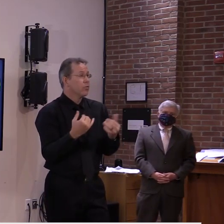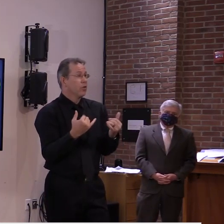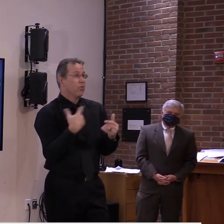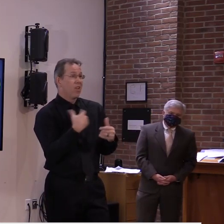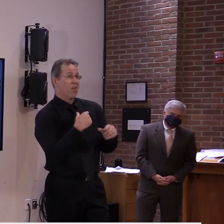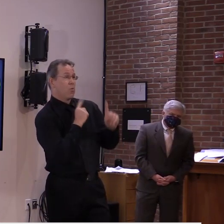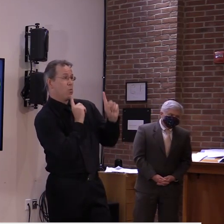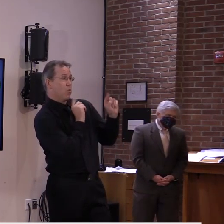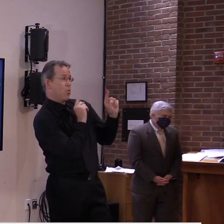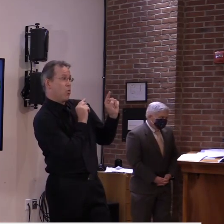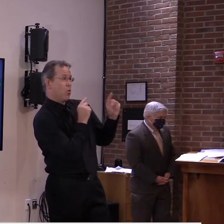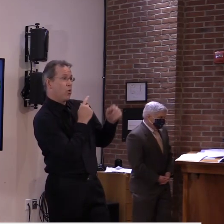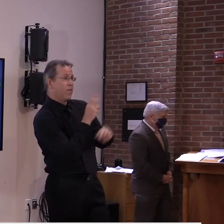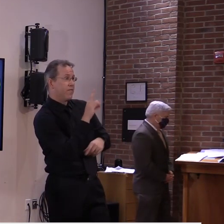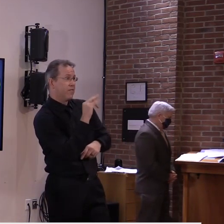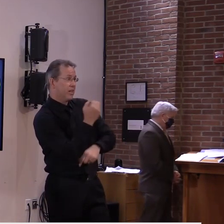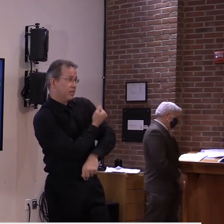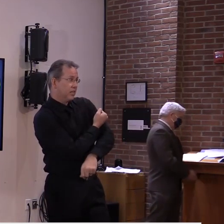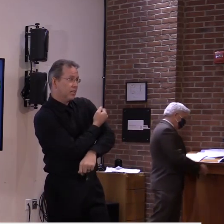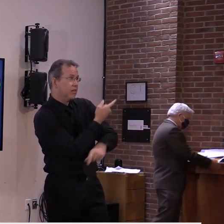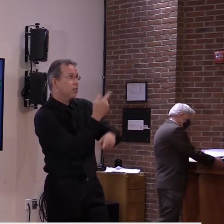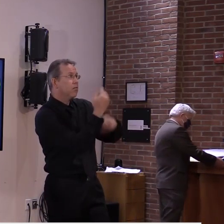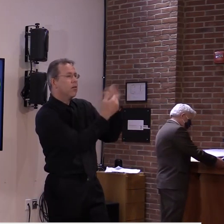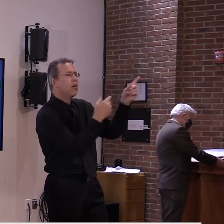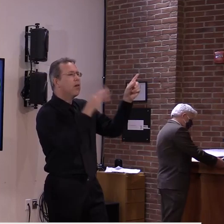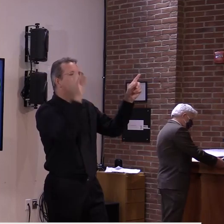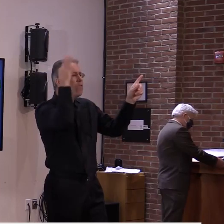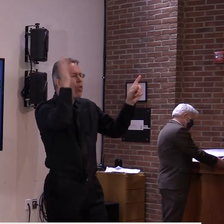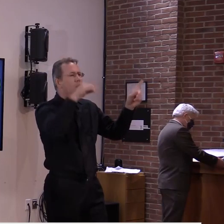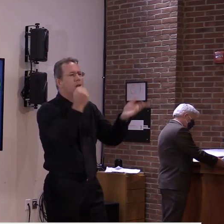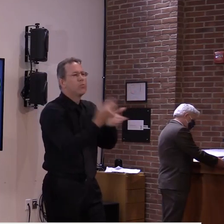received its emergency use authorization. That'll happen next week.